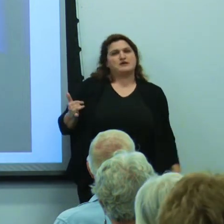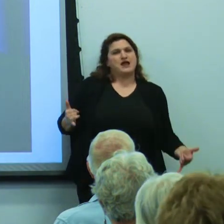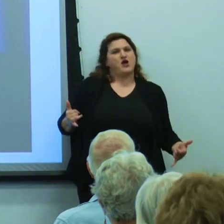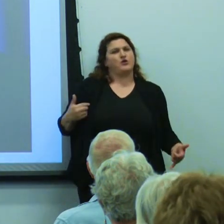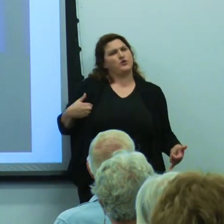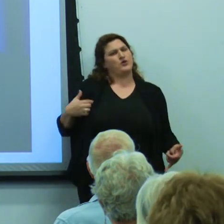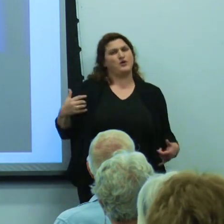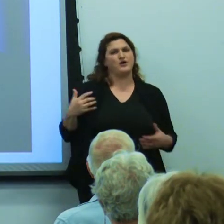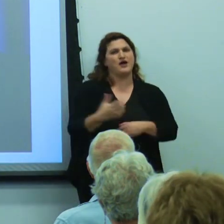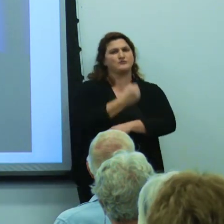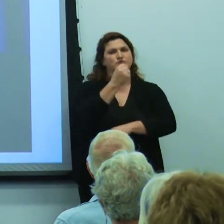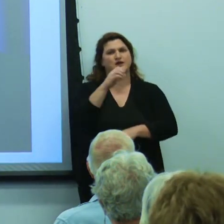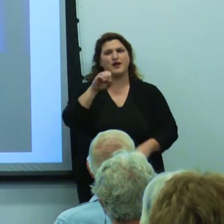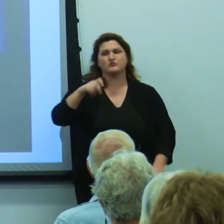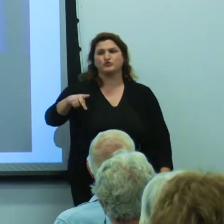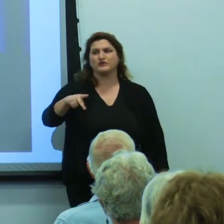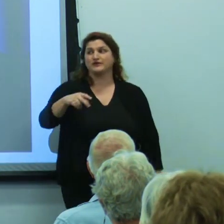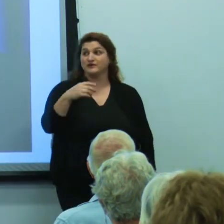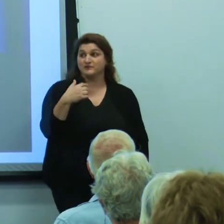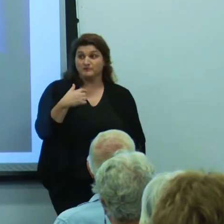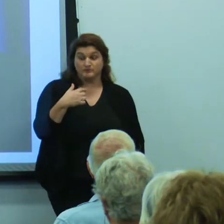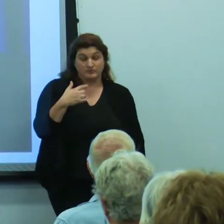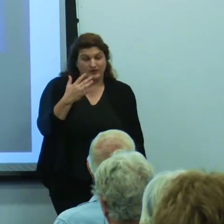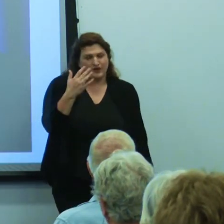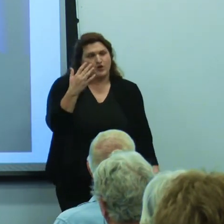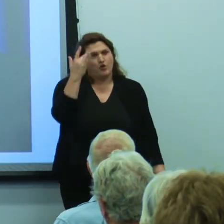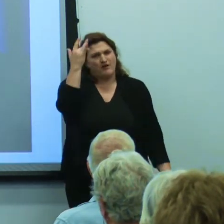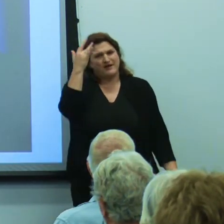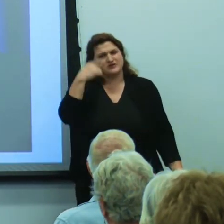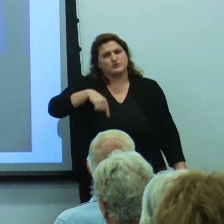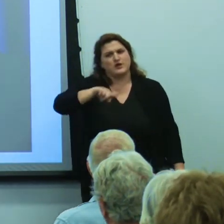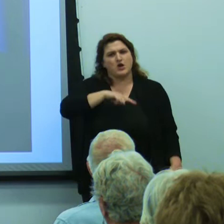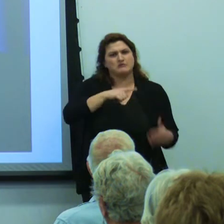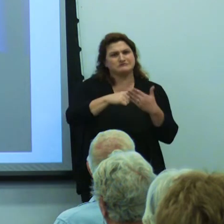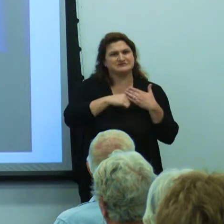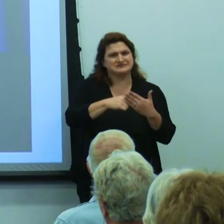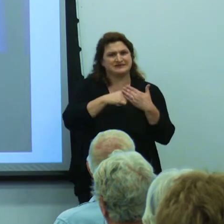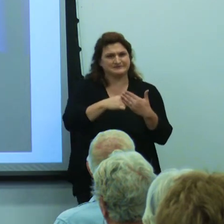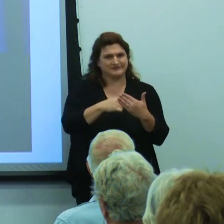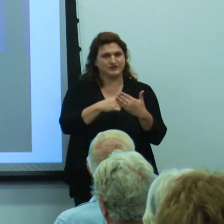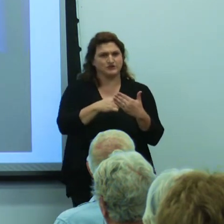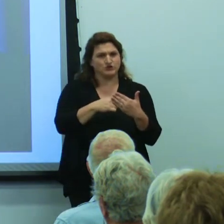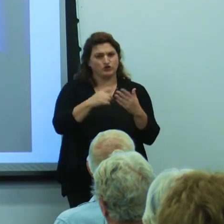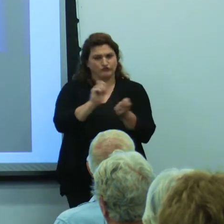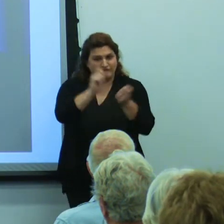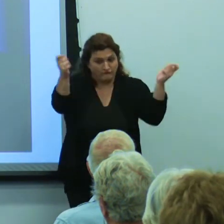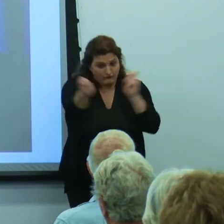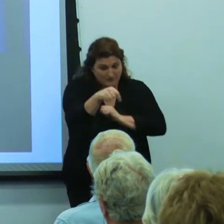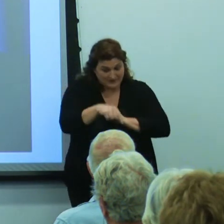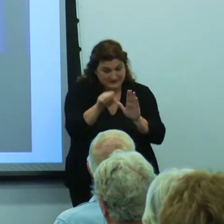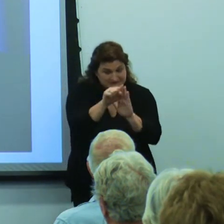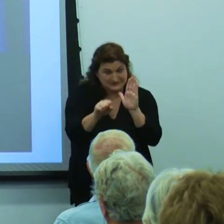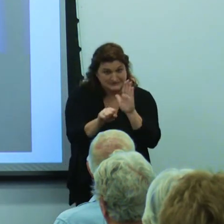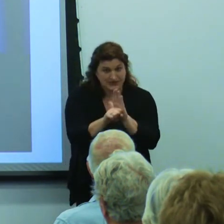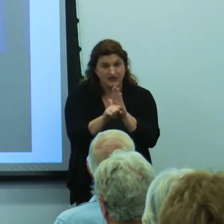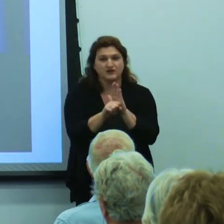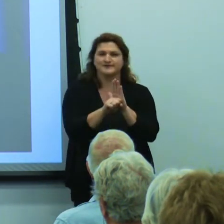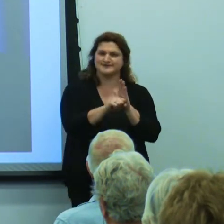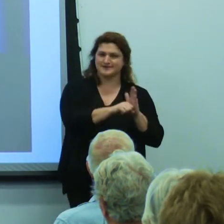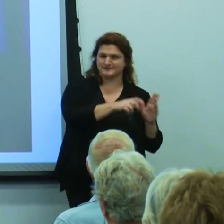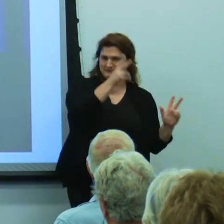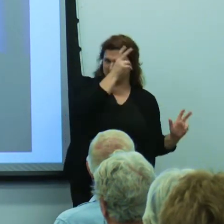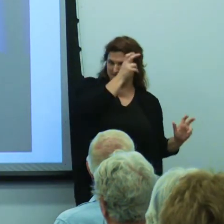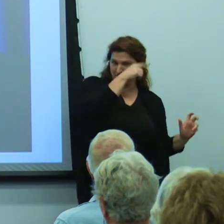if you're talking about reform in this state, because the villains, when it comes to gerrymander, are Republicans,